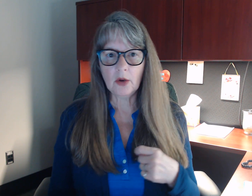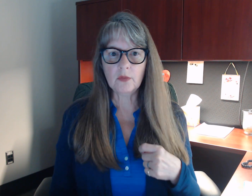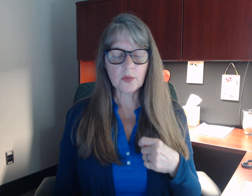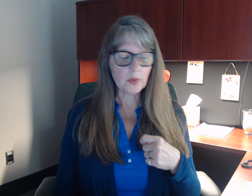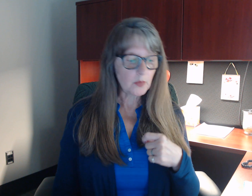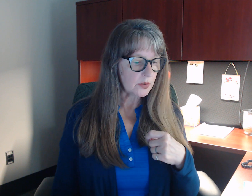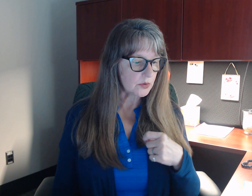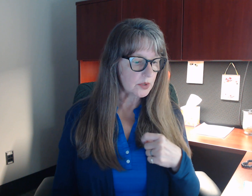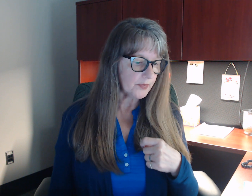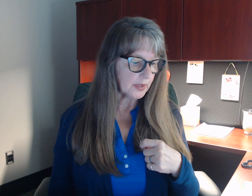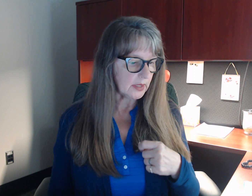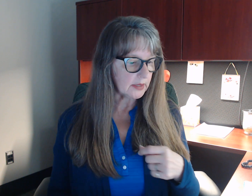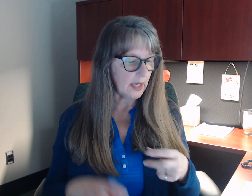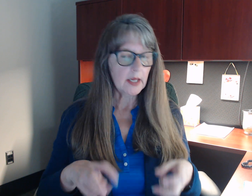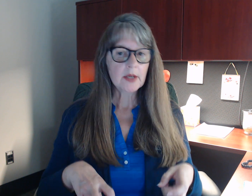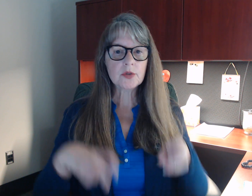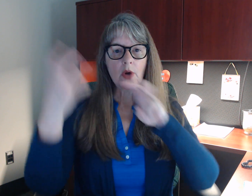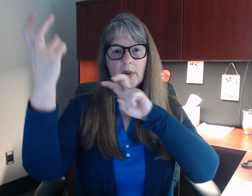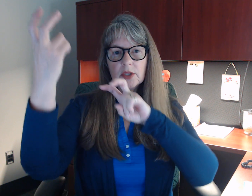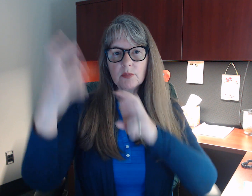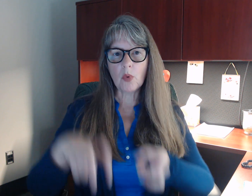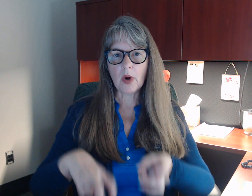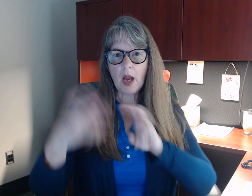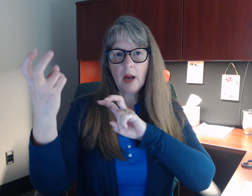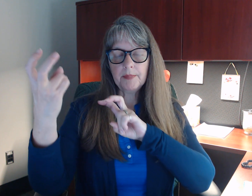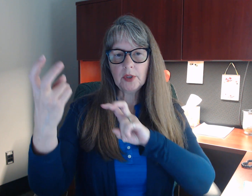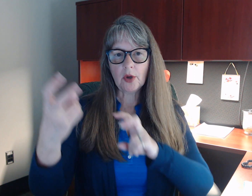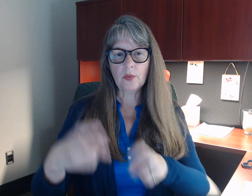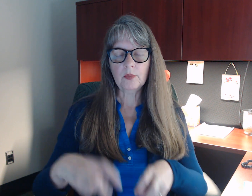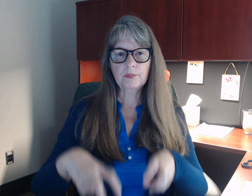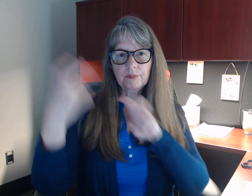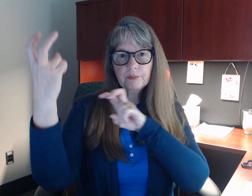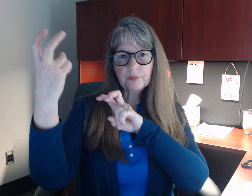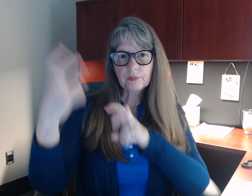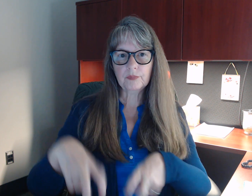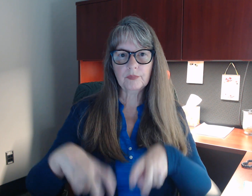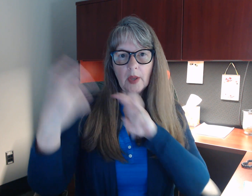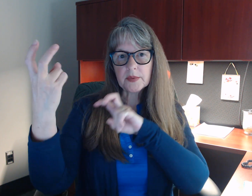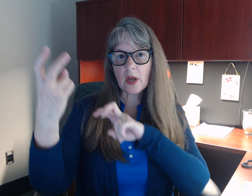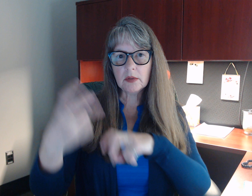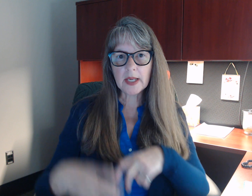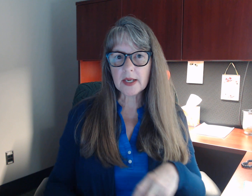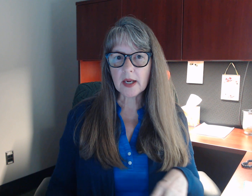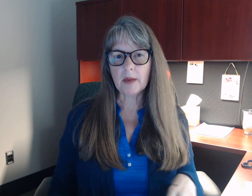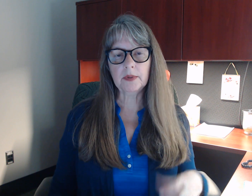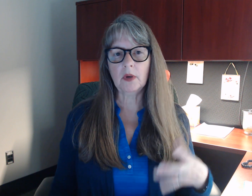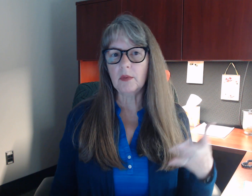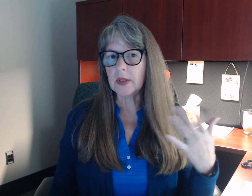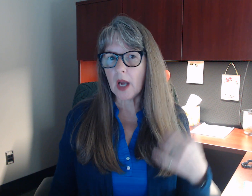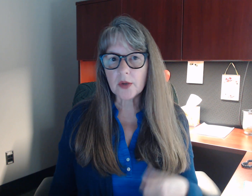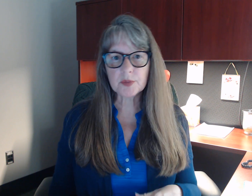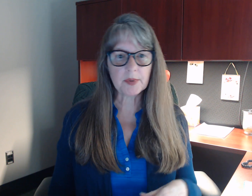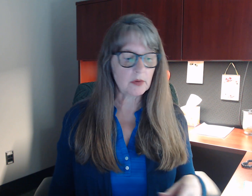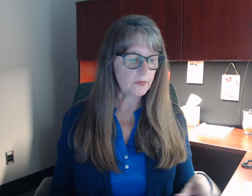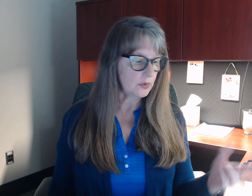for 3 weeks or something like that. So it's more up, you know. I was all laid up, you know, in the hospital for a week